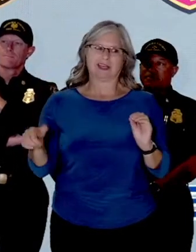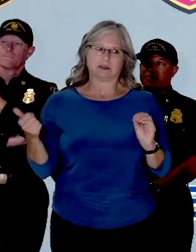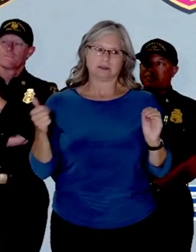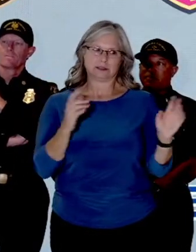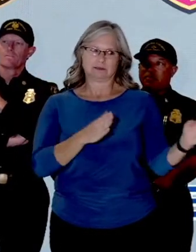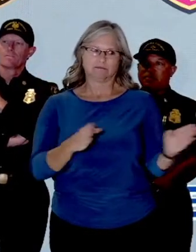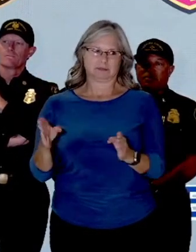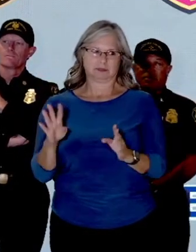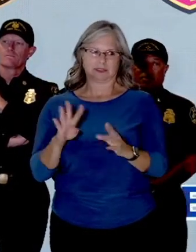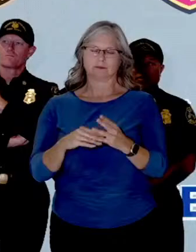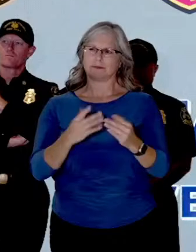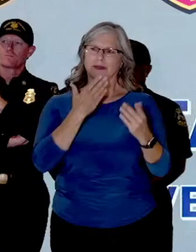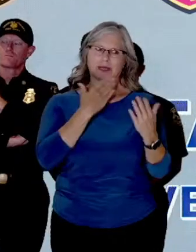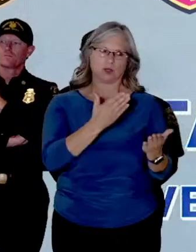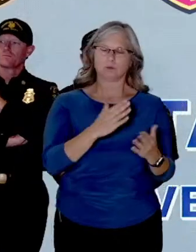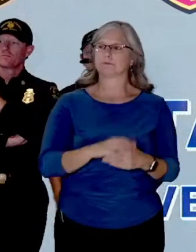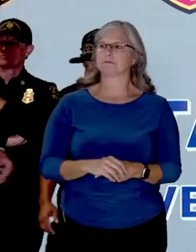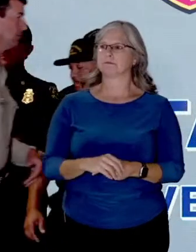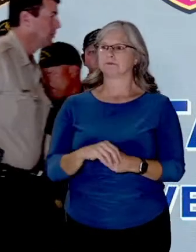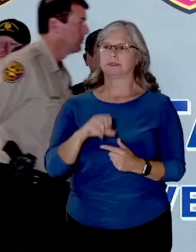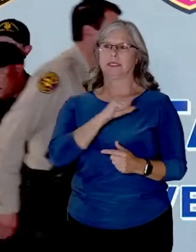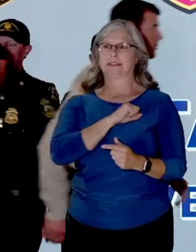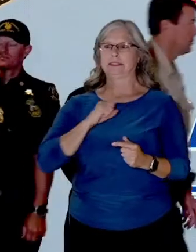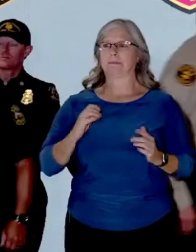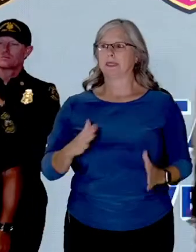at this time. Thank you, Assembly Member.